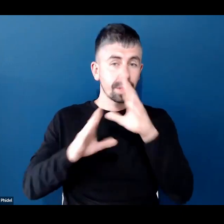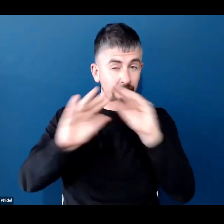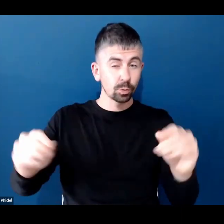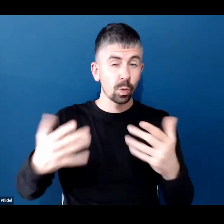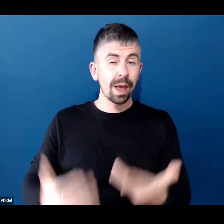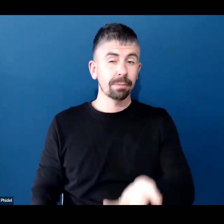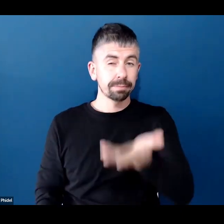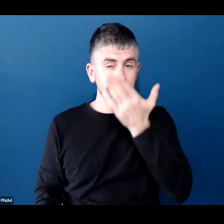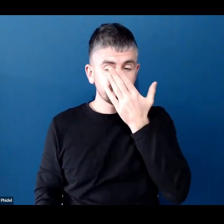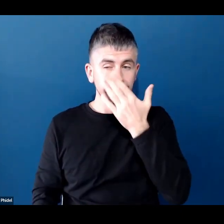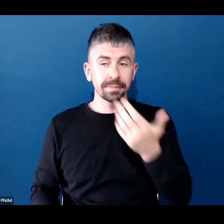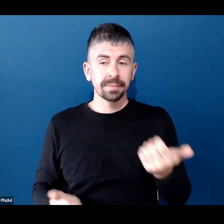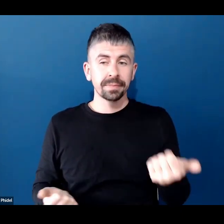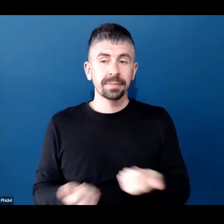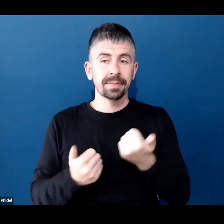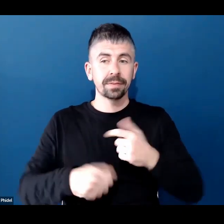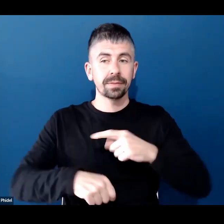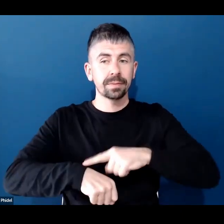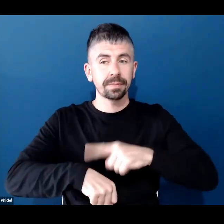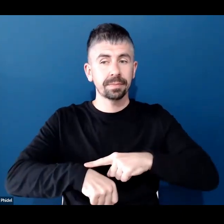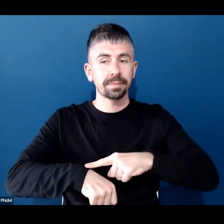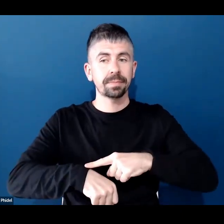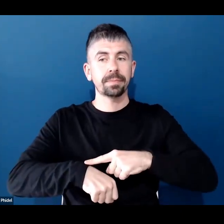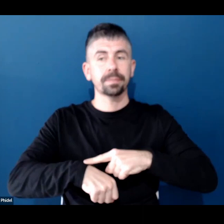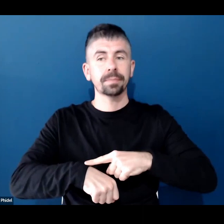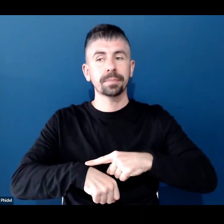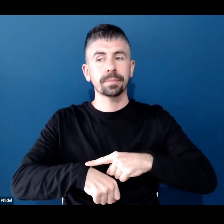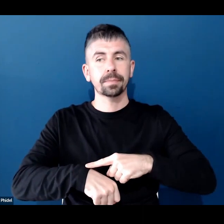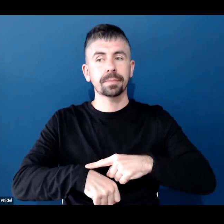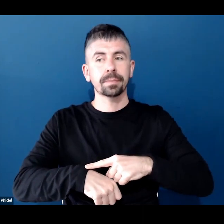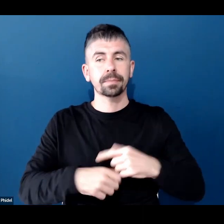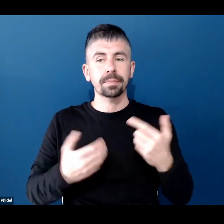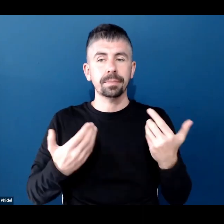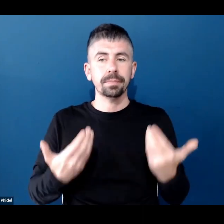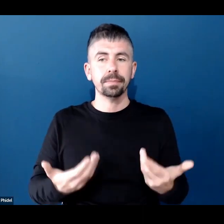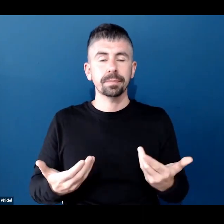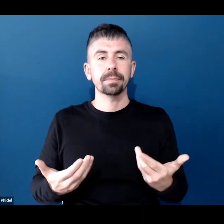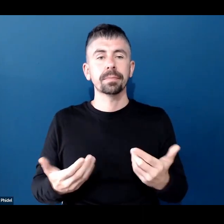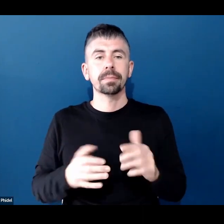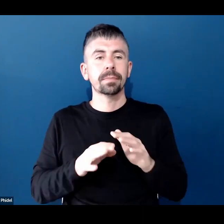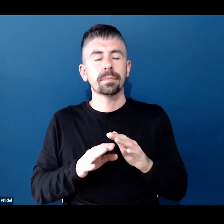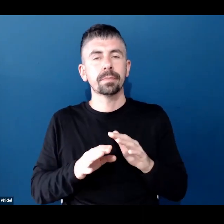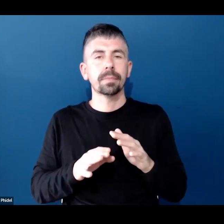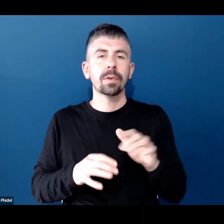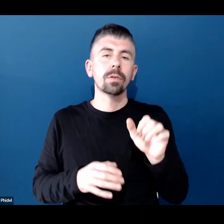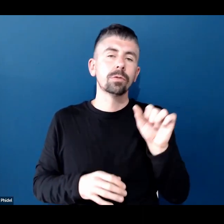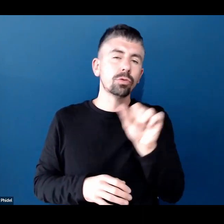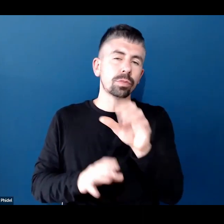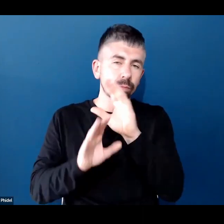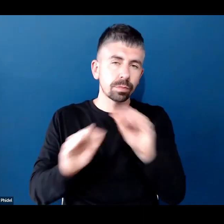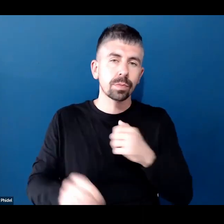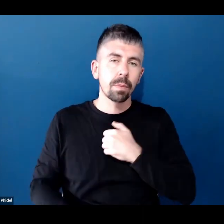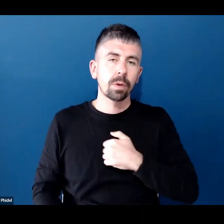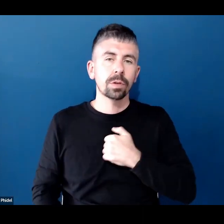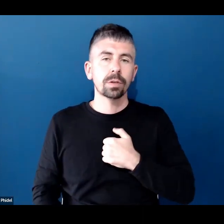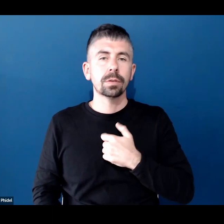the end of our time. We're at the end of our time, actually. I am well, I should apologize to everyone who